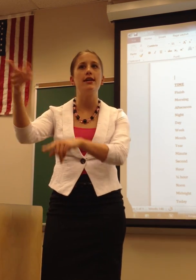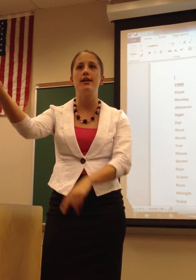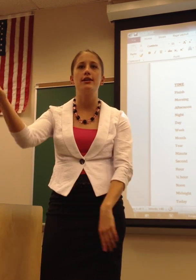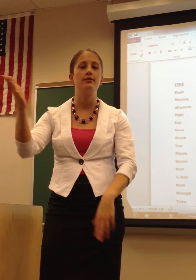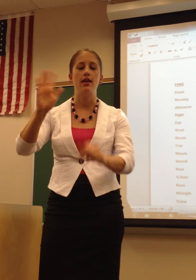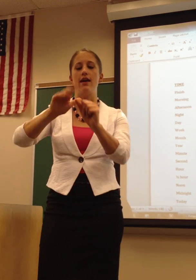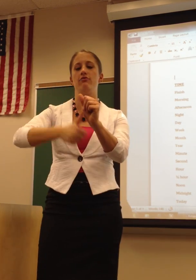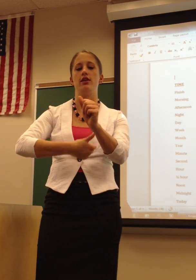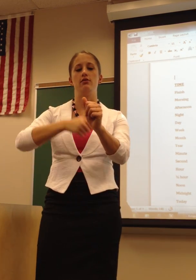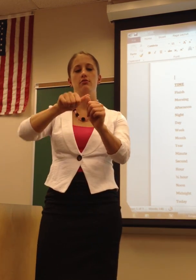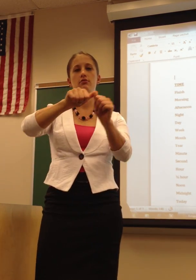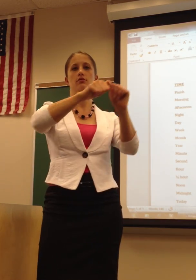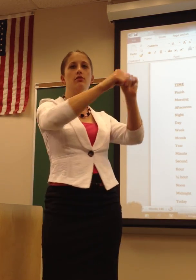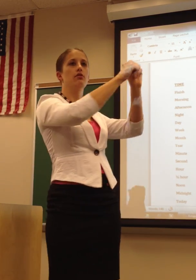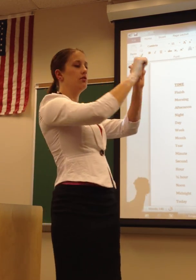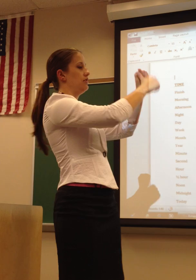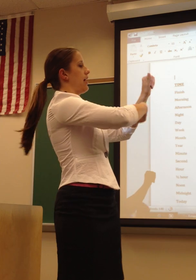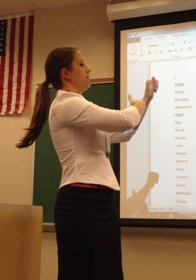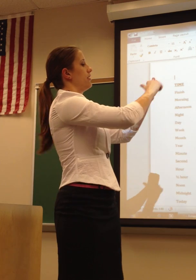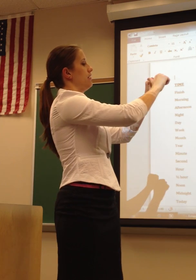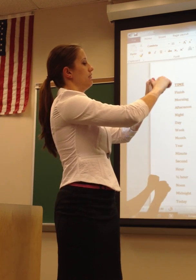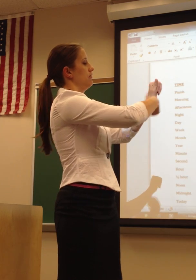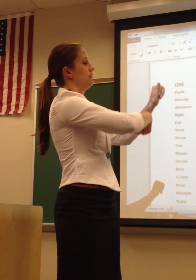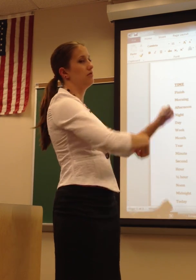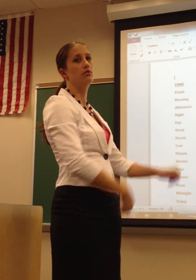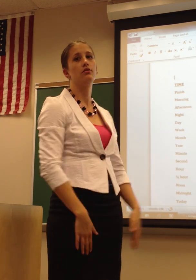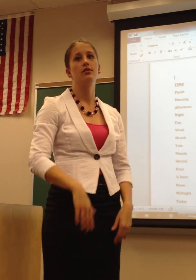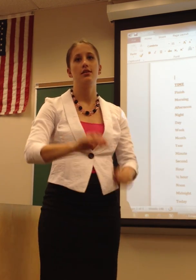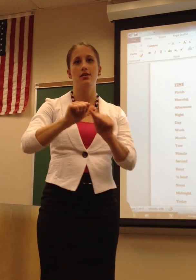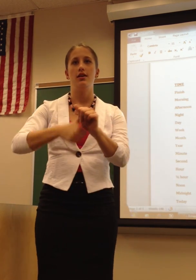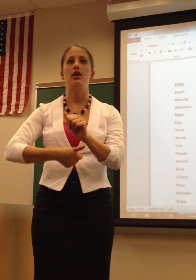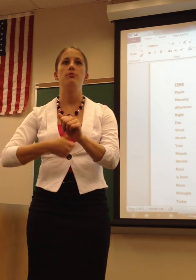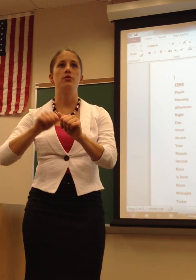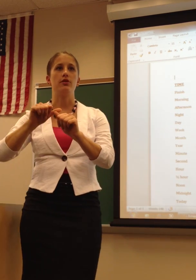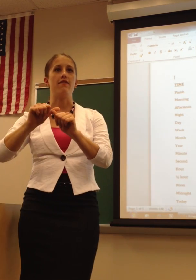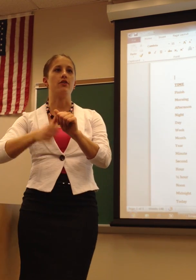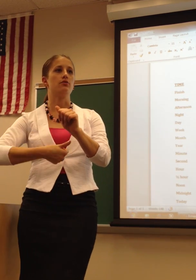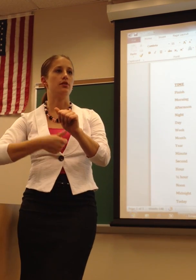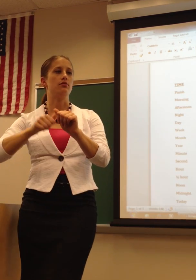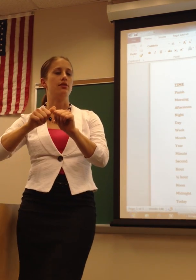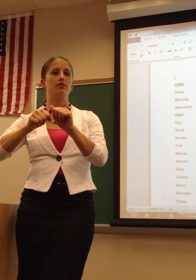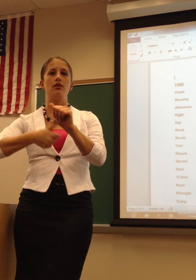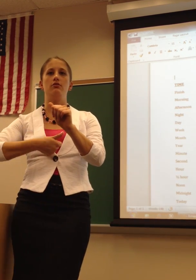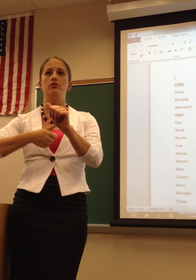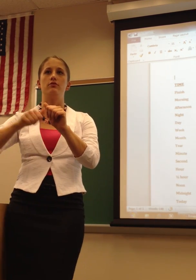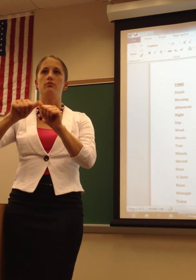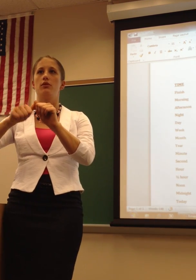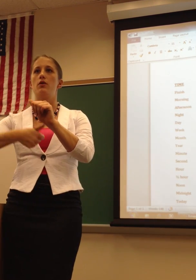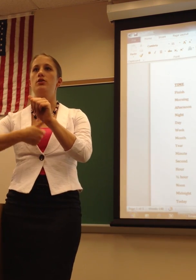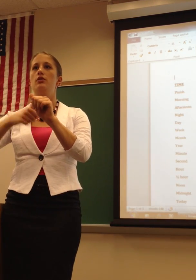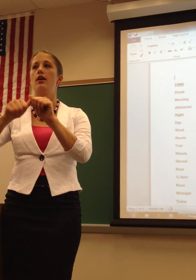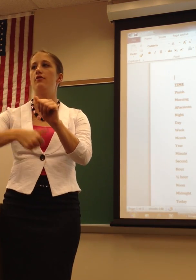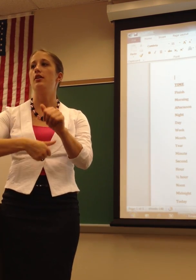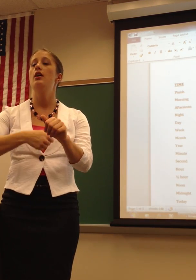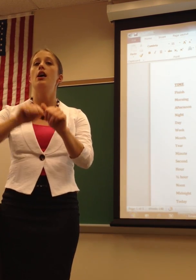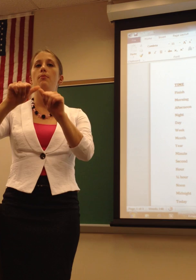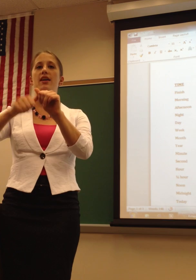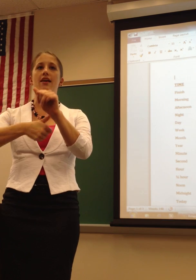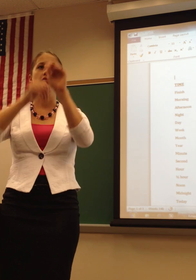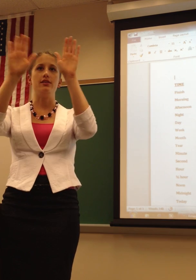there, every. That's the first time. A lot of people learn that first when they do it, so just for my watch. Every. But every